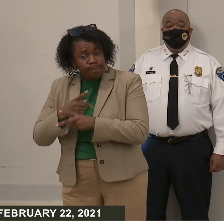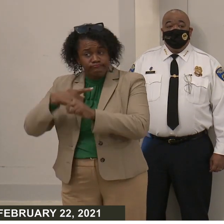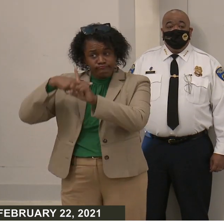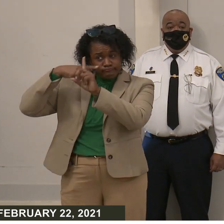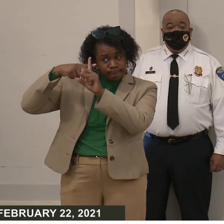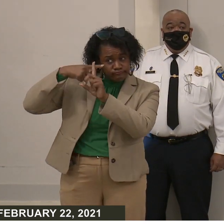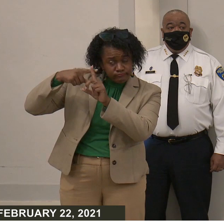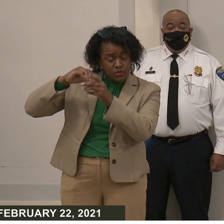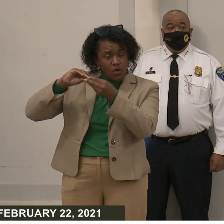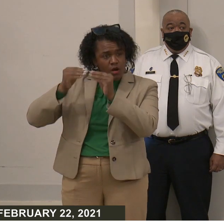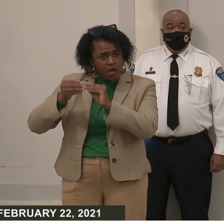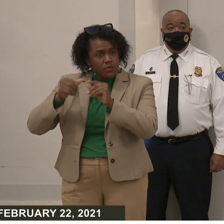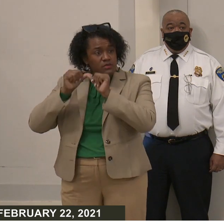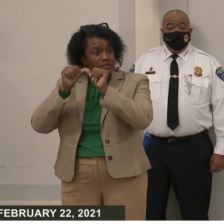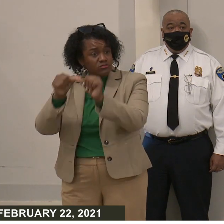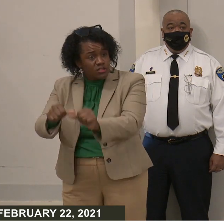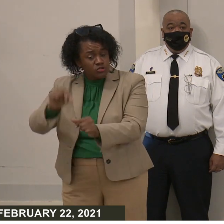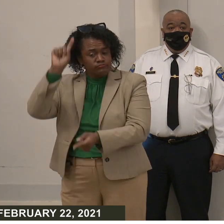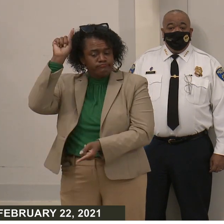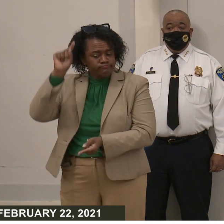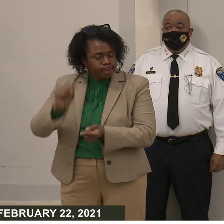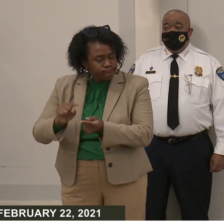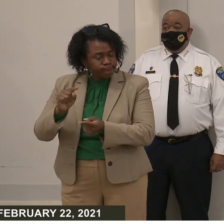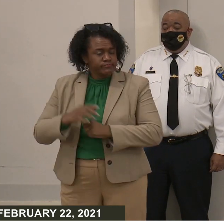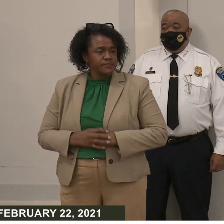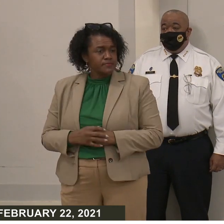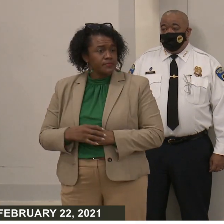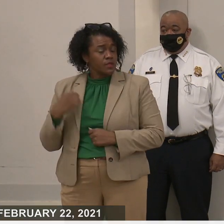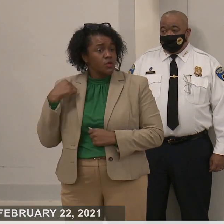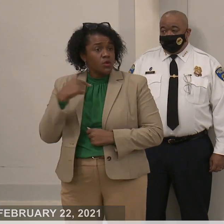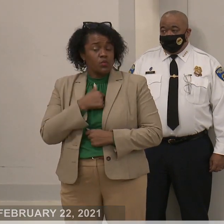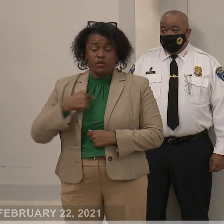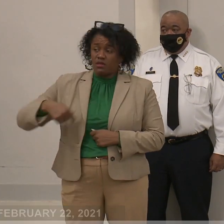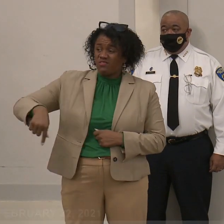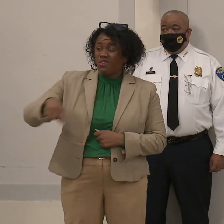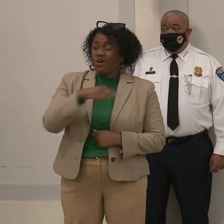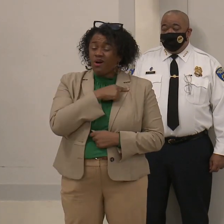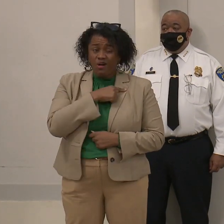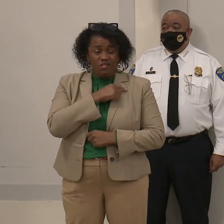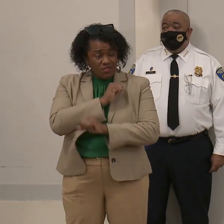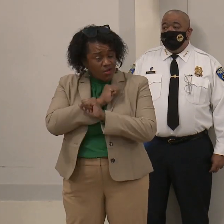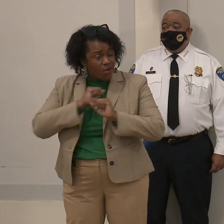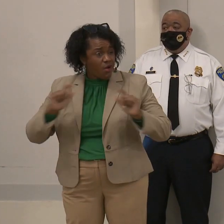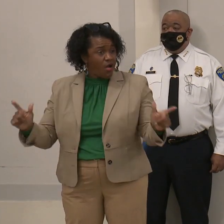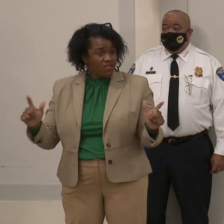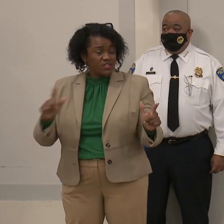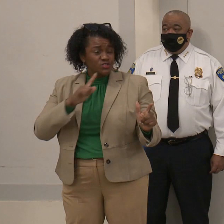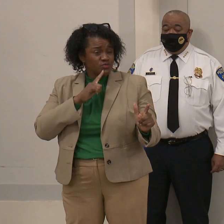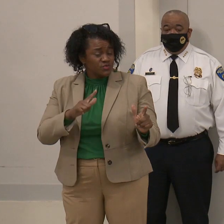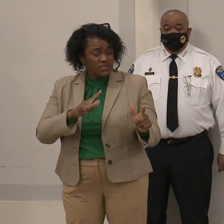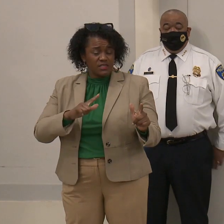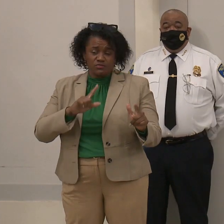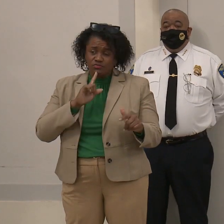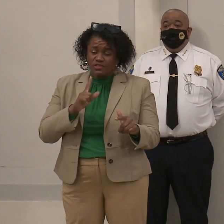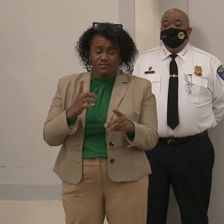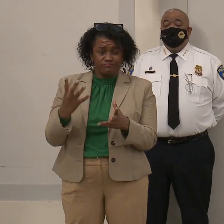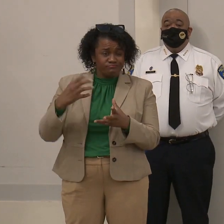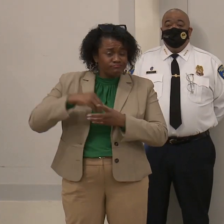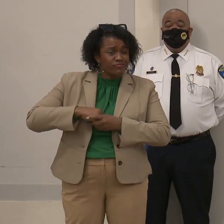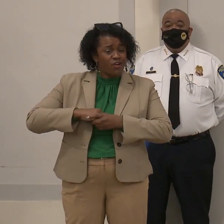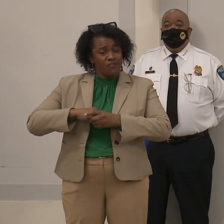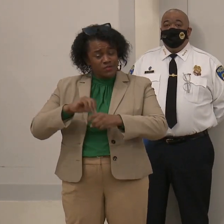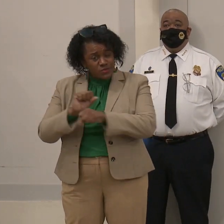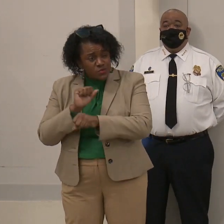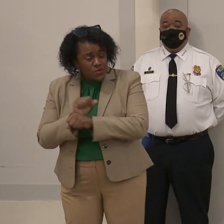optimistic as our numbers continue to trend in the right direction. We have all of us have put forth a huge effort in ensuring